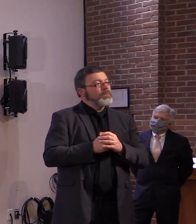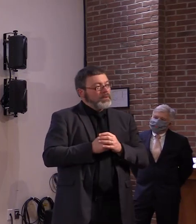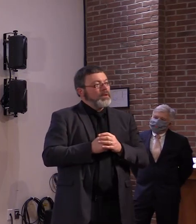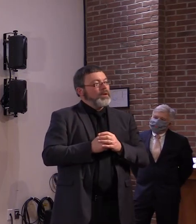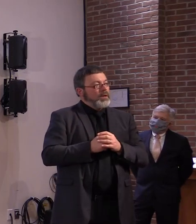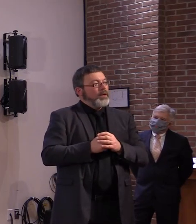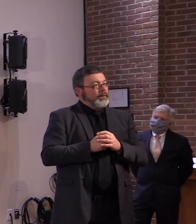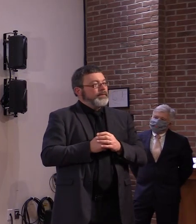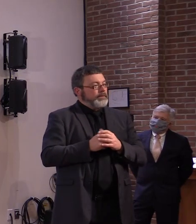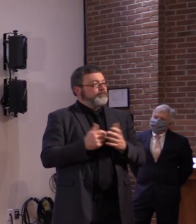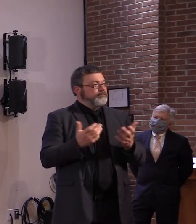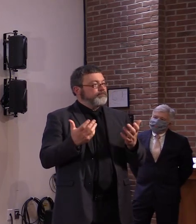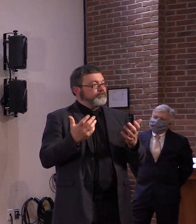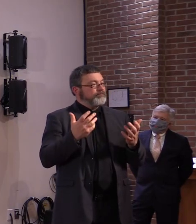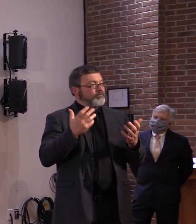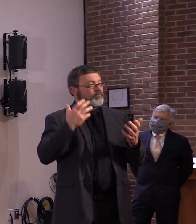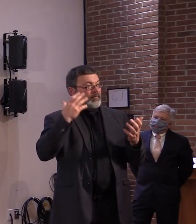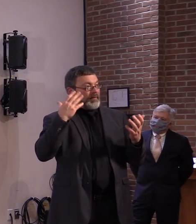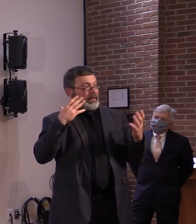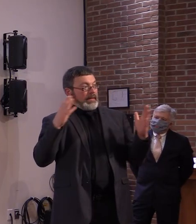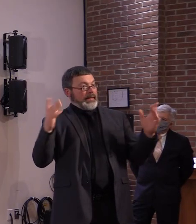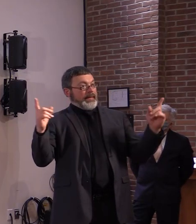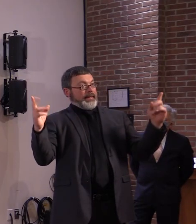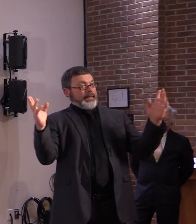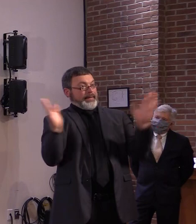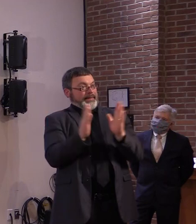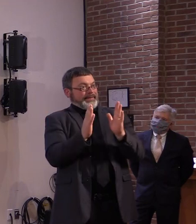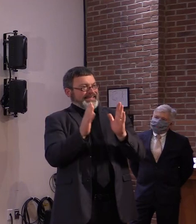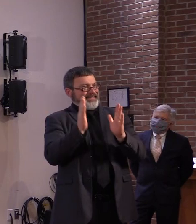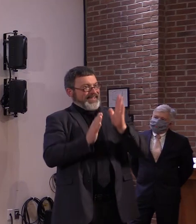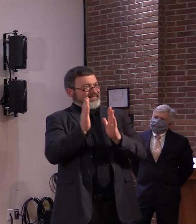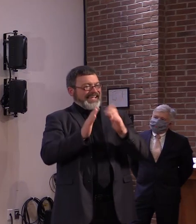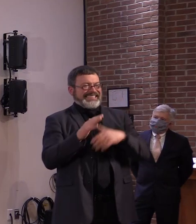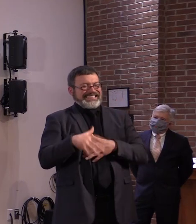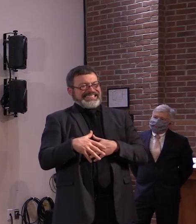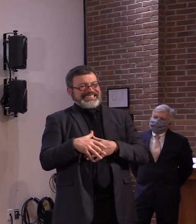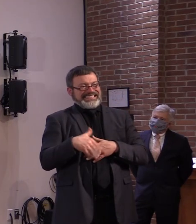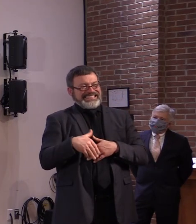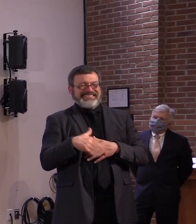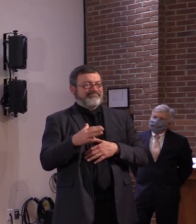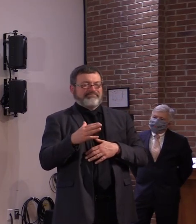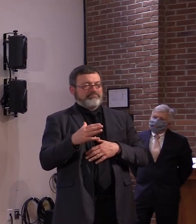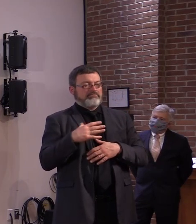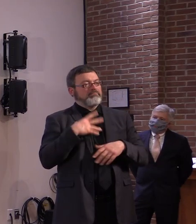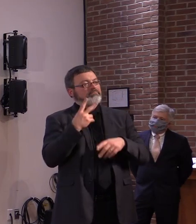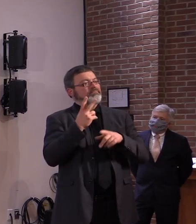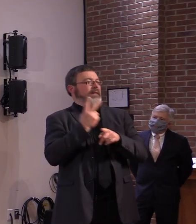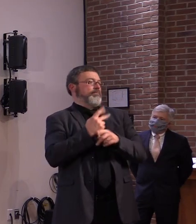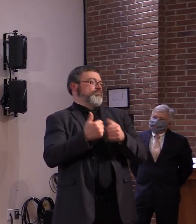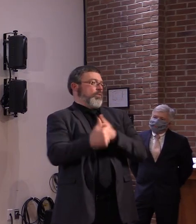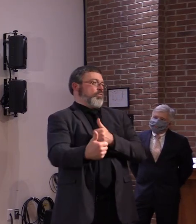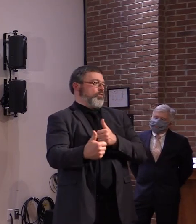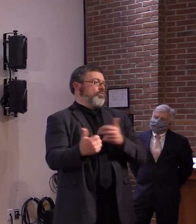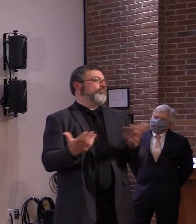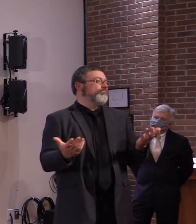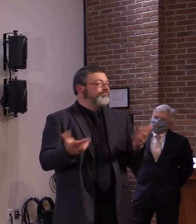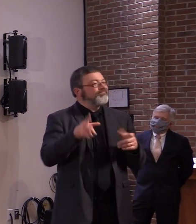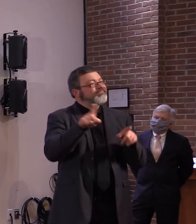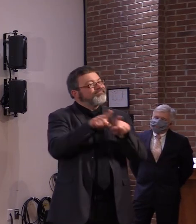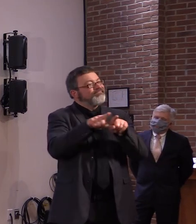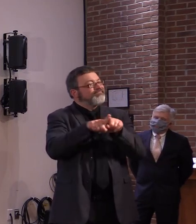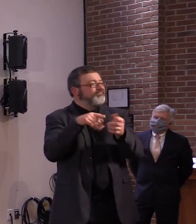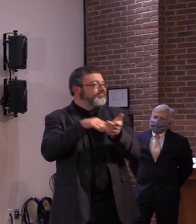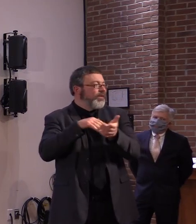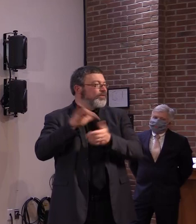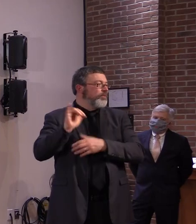face-to-face contact. So clearly do not assume that those services are not available because school